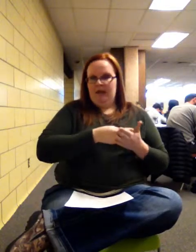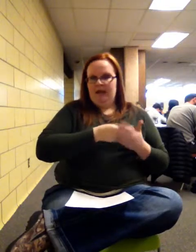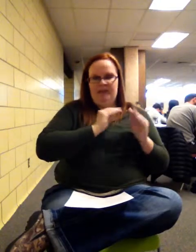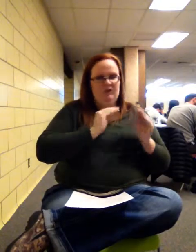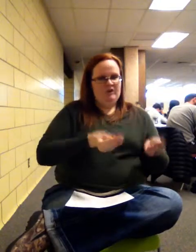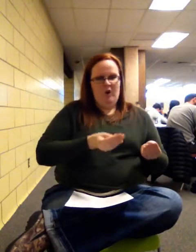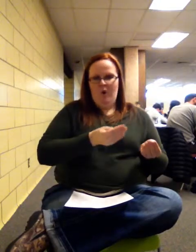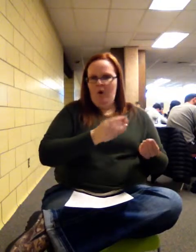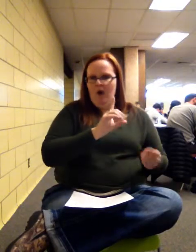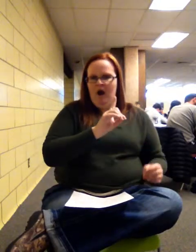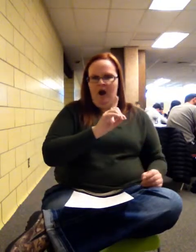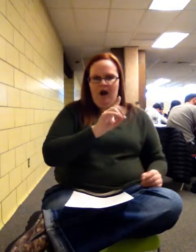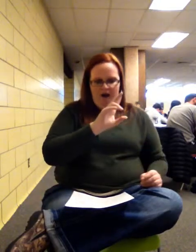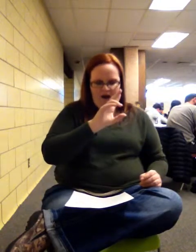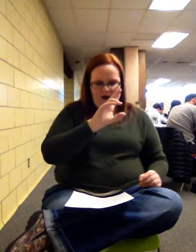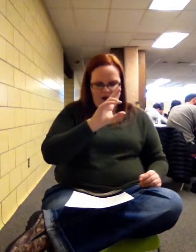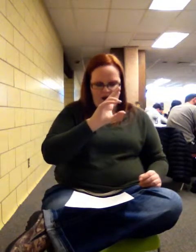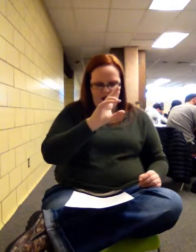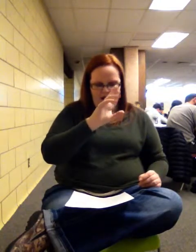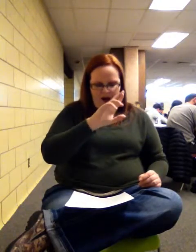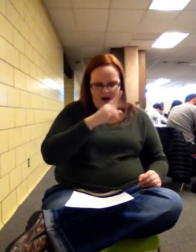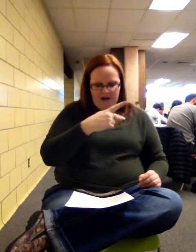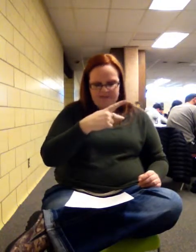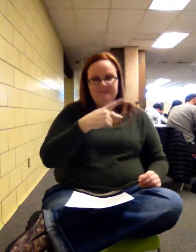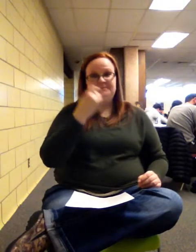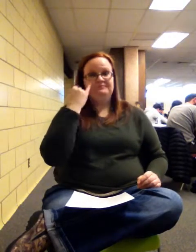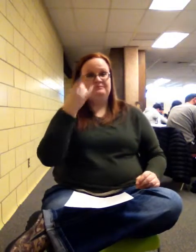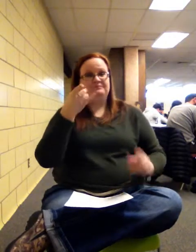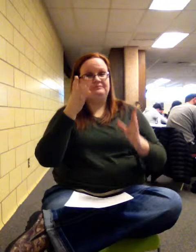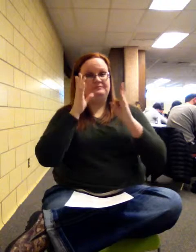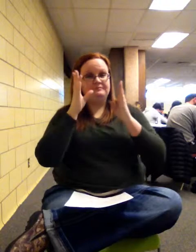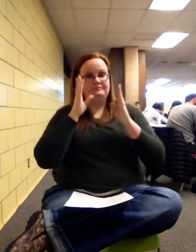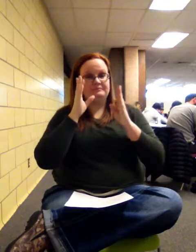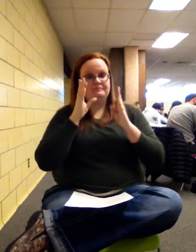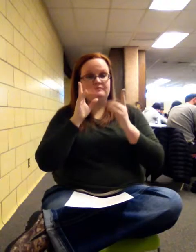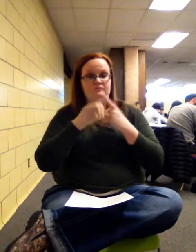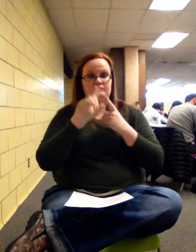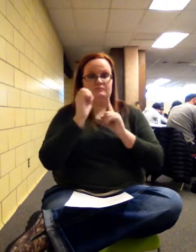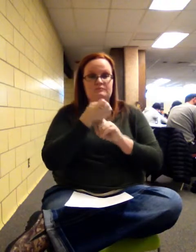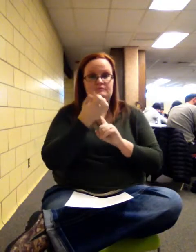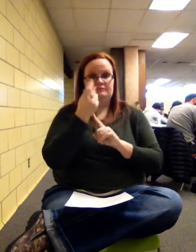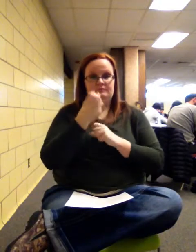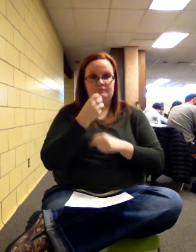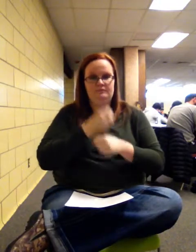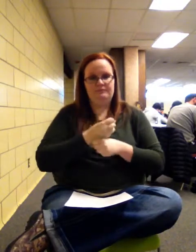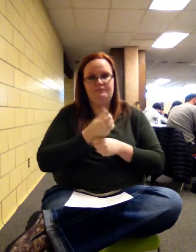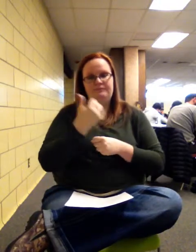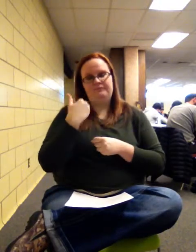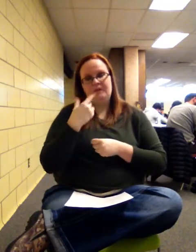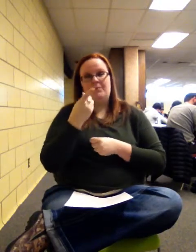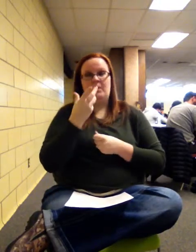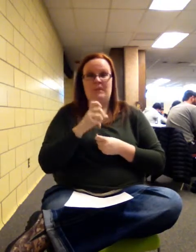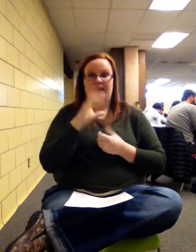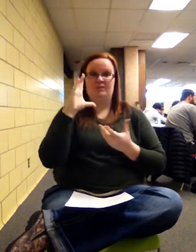And if you guys were paying attention to the financial environment a few years ago, they were saying, well, we might have to downgrade U.S. Treasury securities because the U.S. government's getting